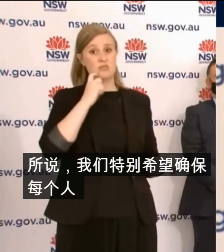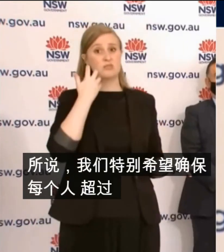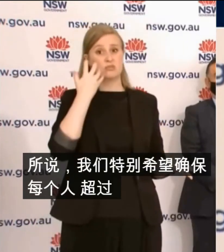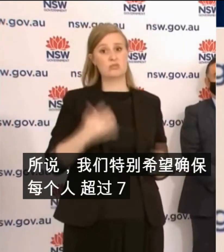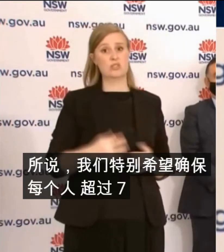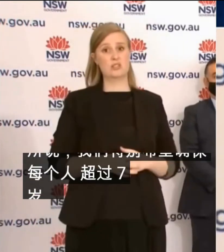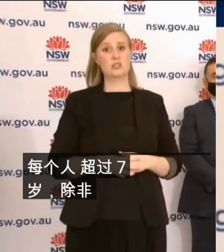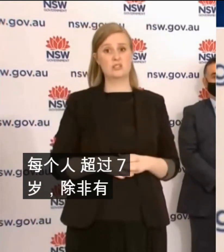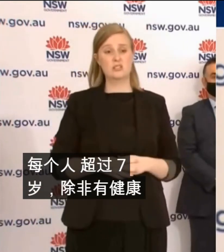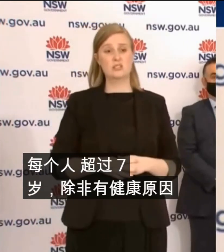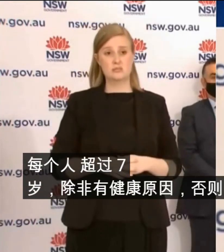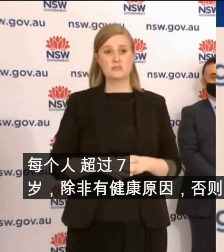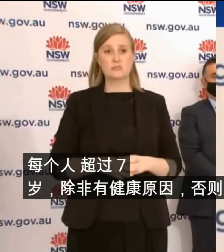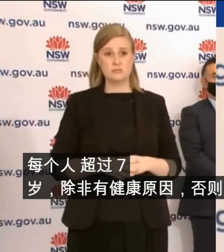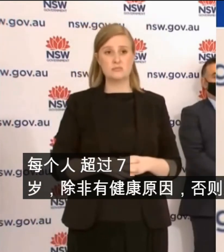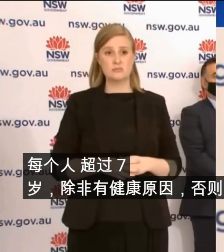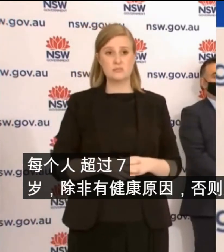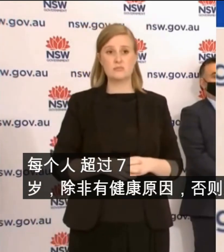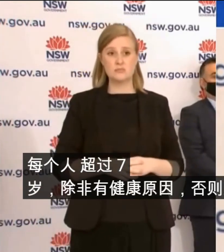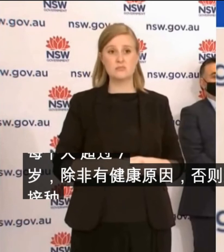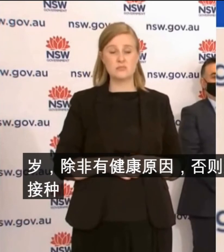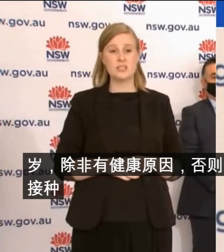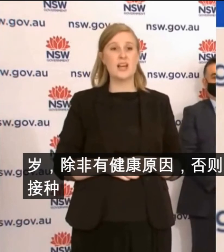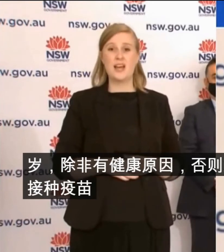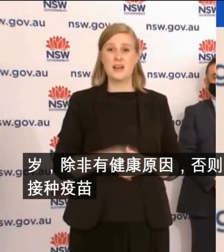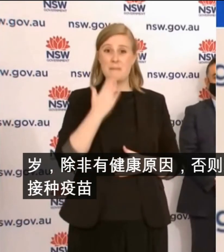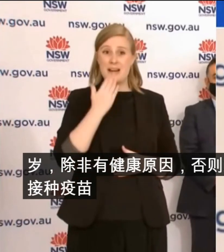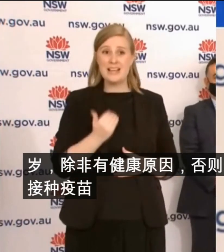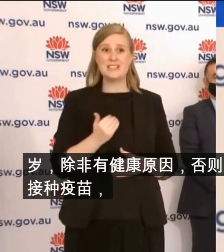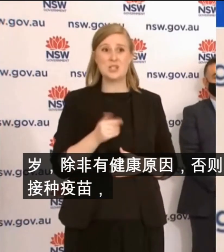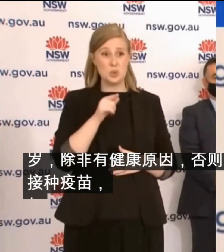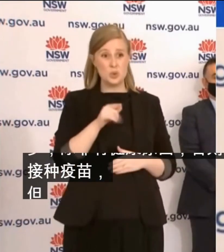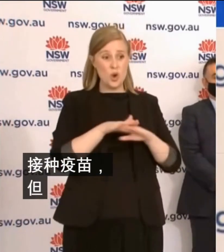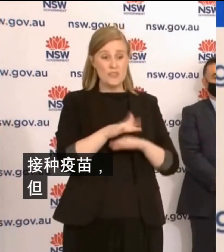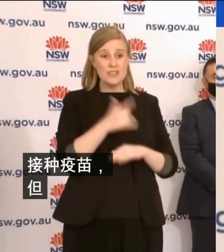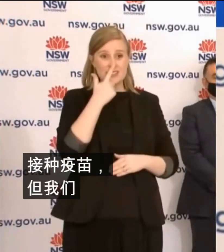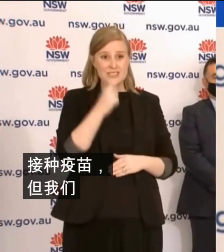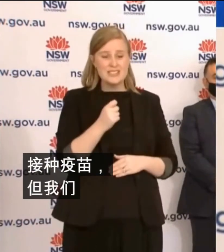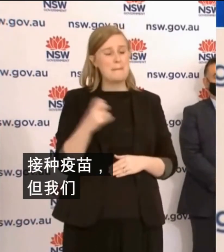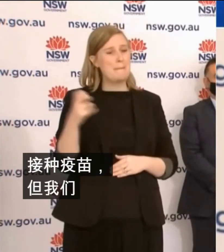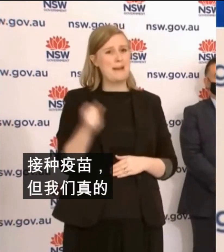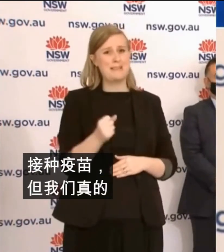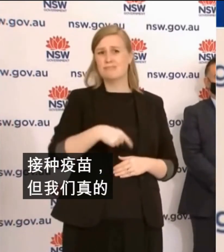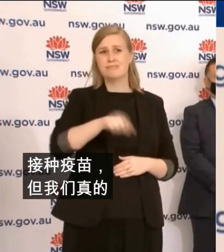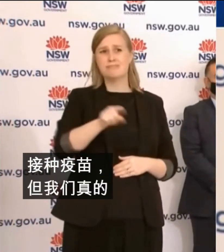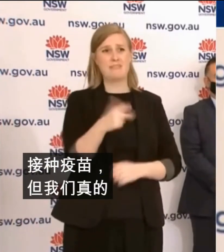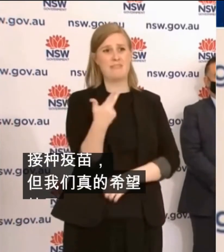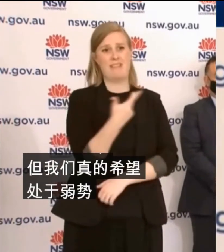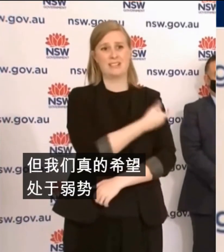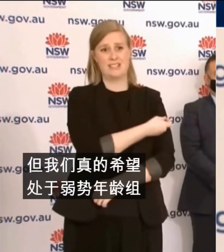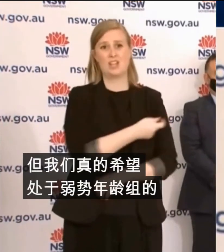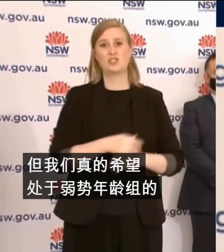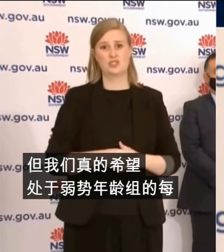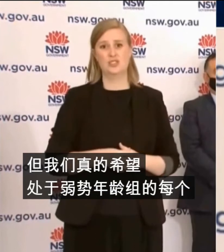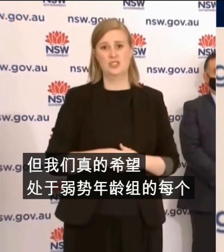over 70, there's no reason why anybody over 70 shouldn't be vaccinated unless there's a health reason. But we really want everybody in